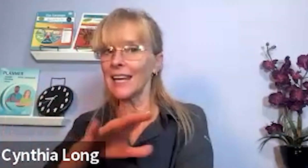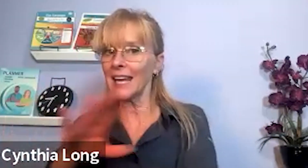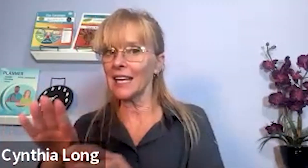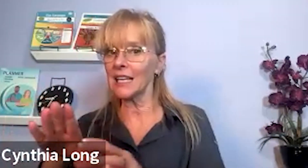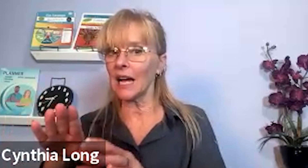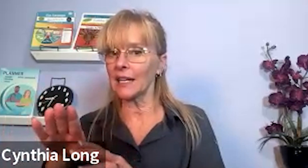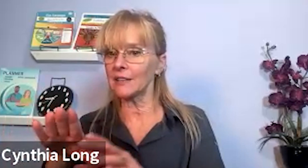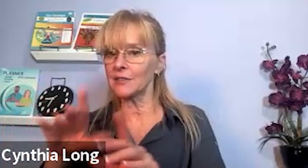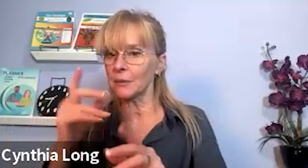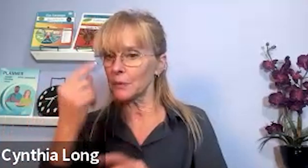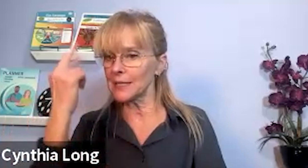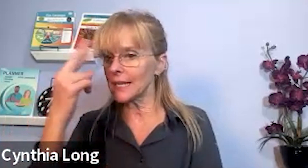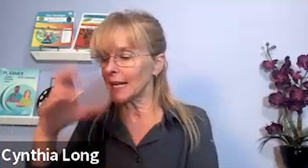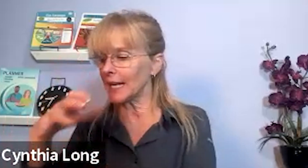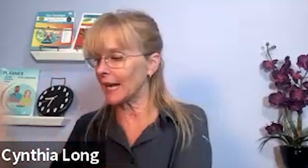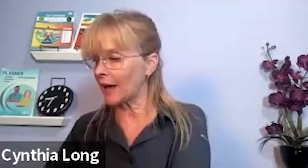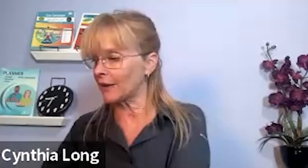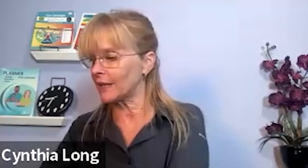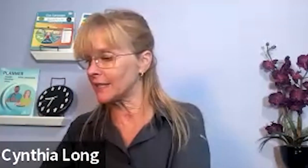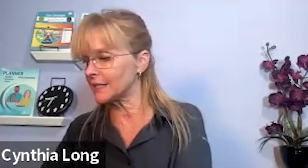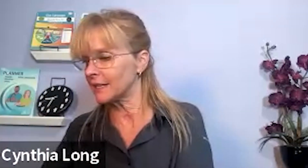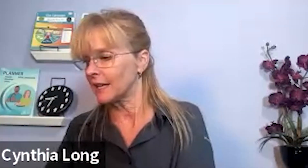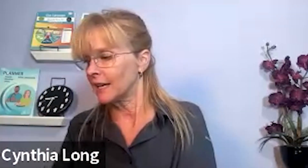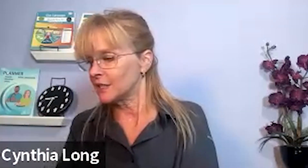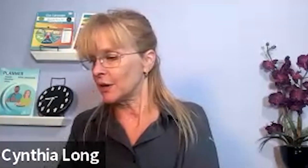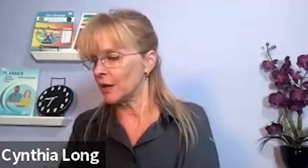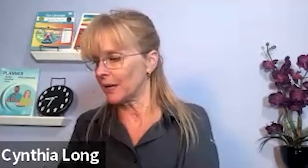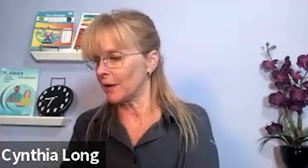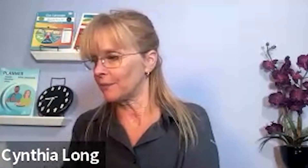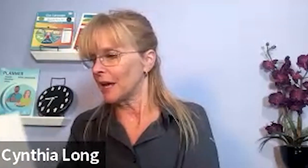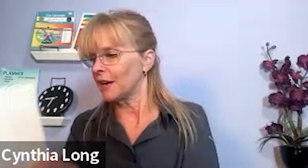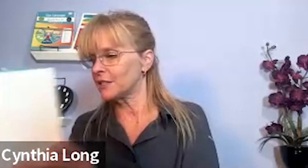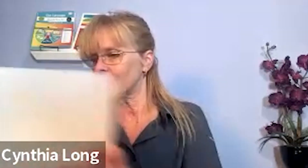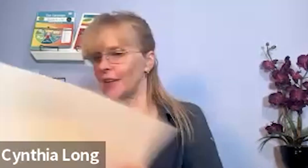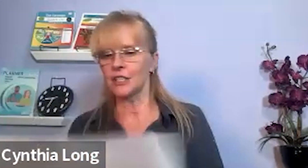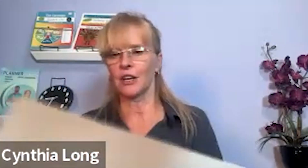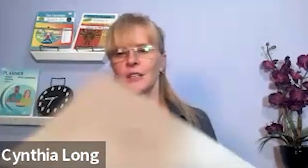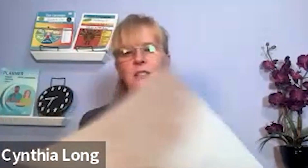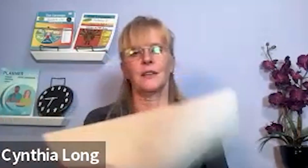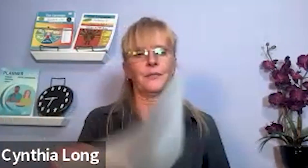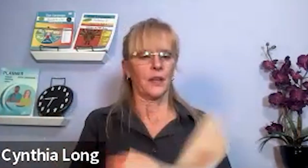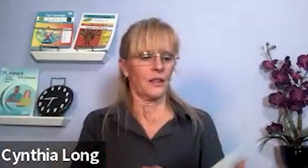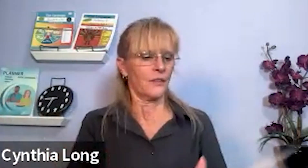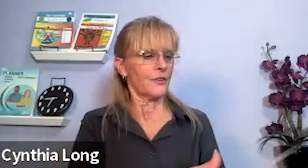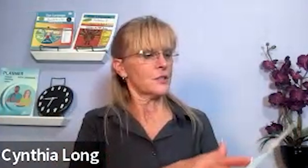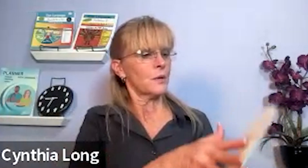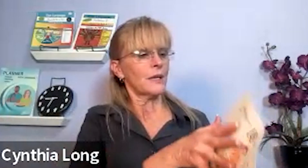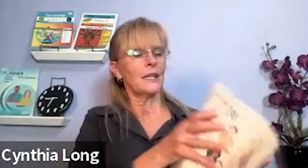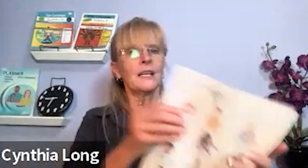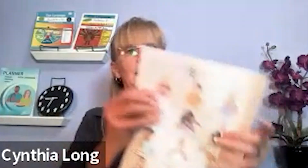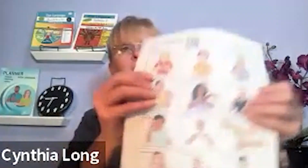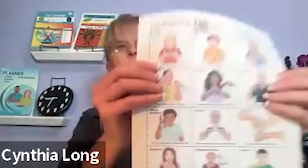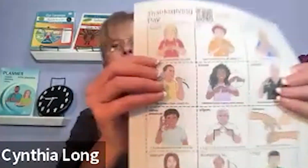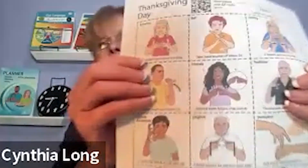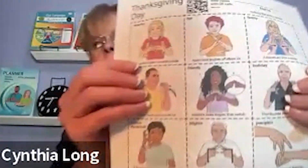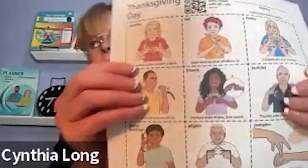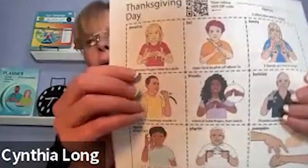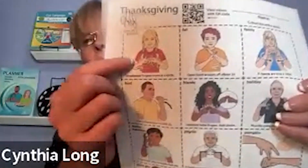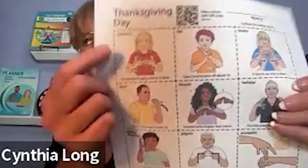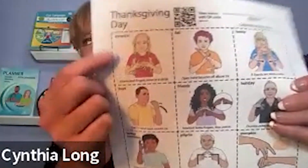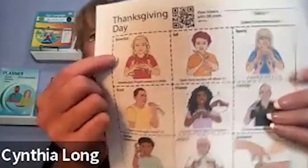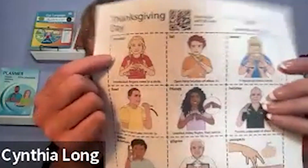because some reason I can't get out of this. So here we go. Here's our flashcards. The first one